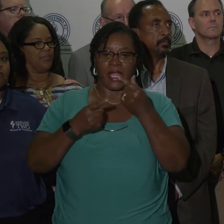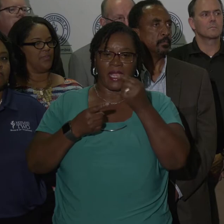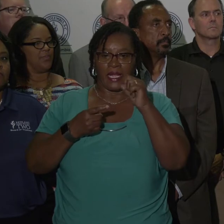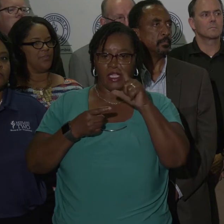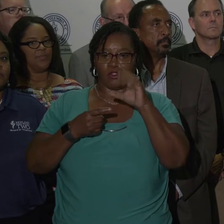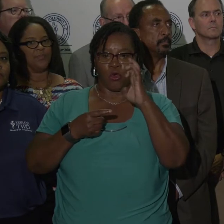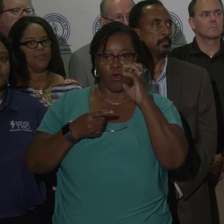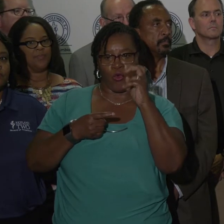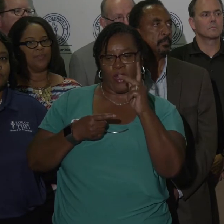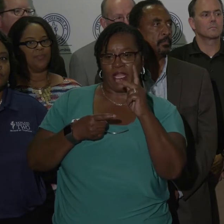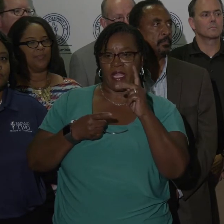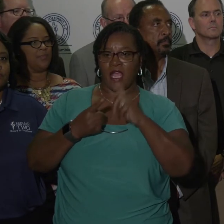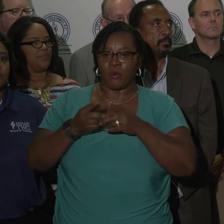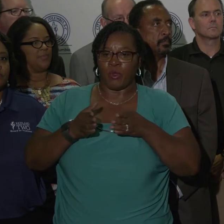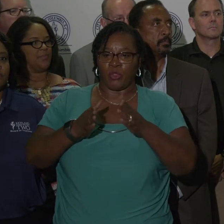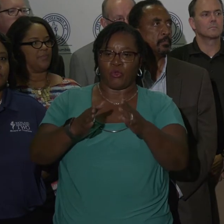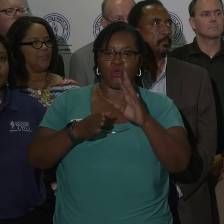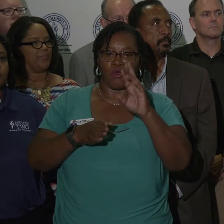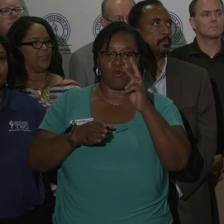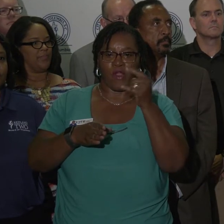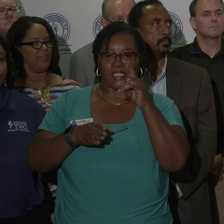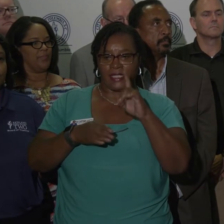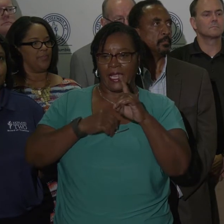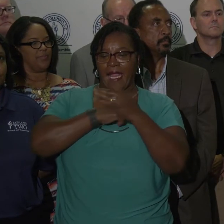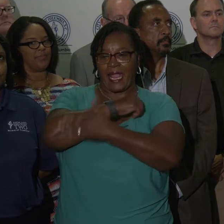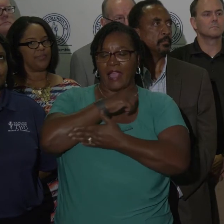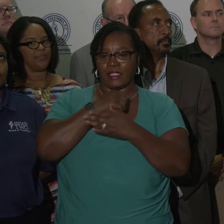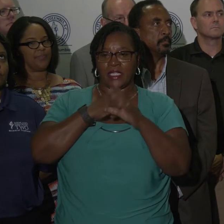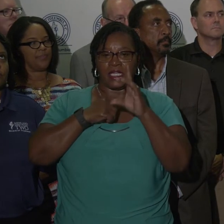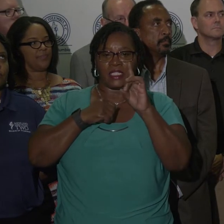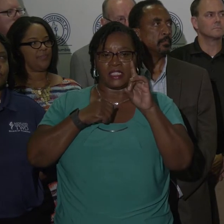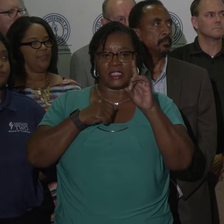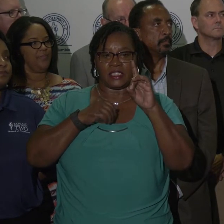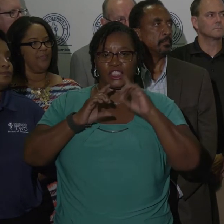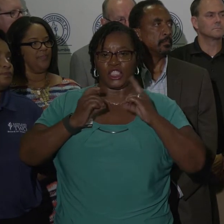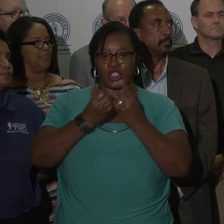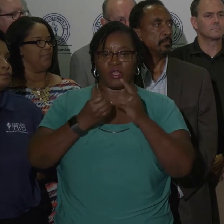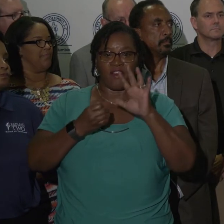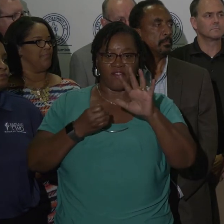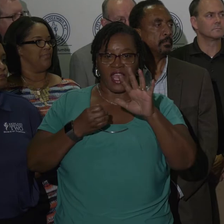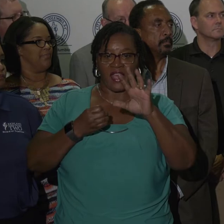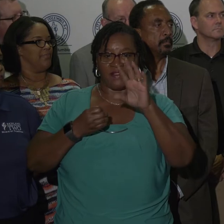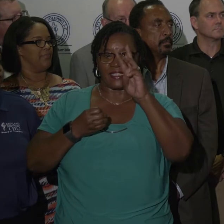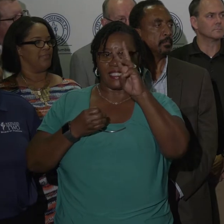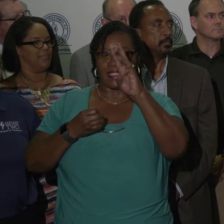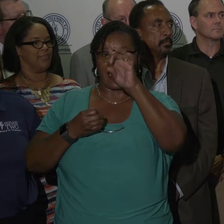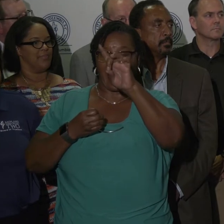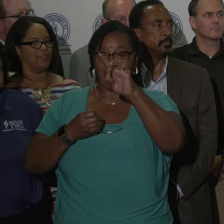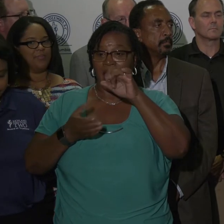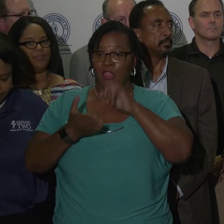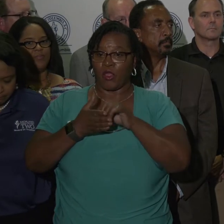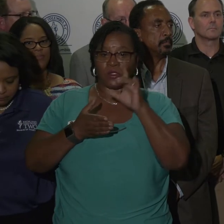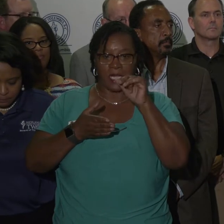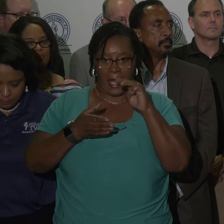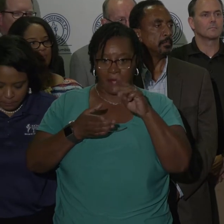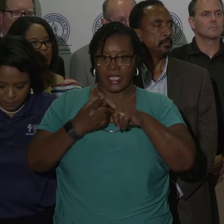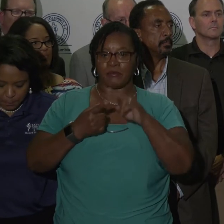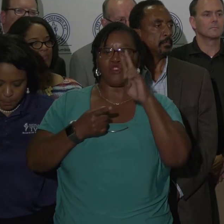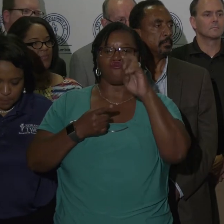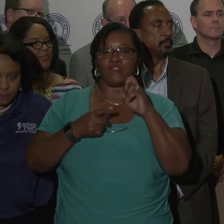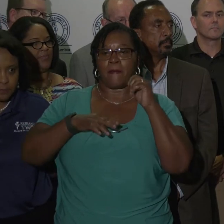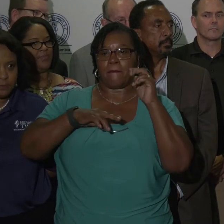went up through Richland County District 5, 6, and 8, and those dams have been